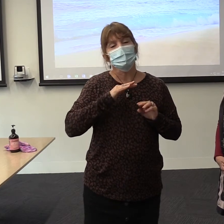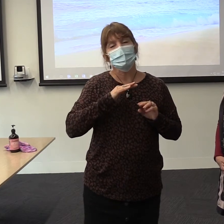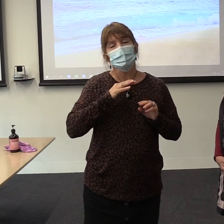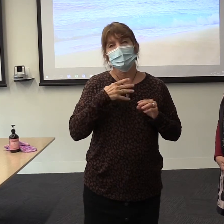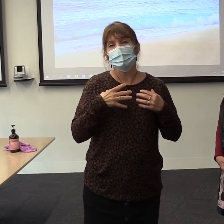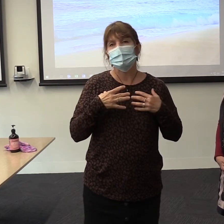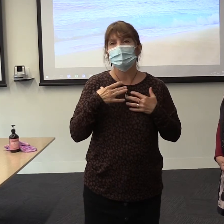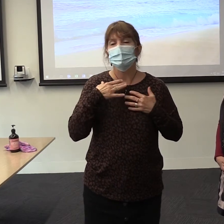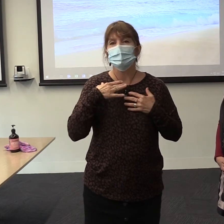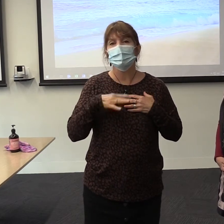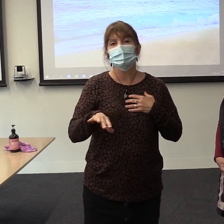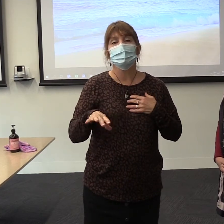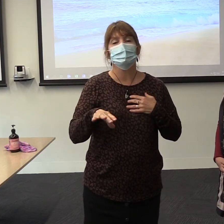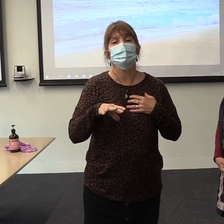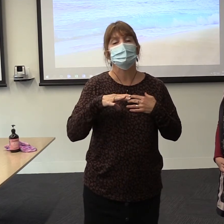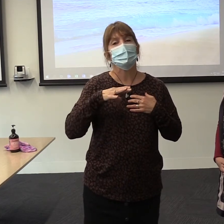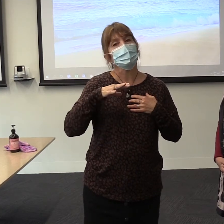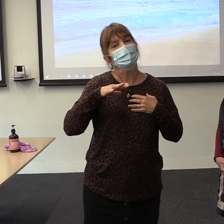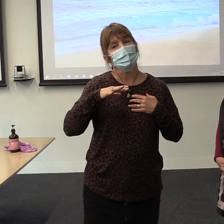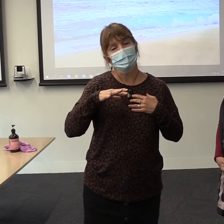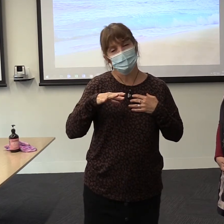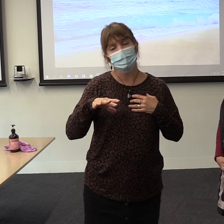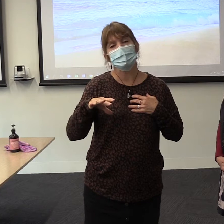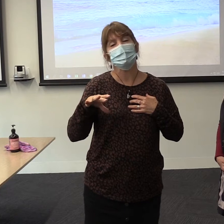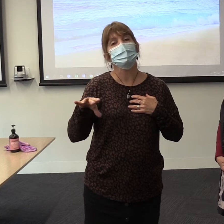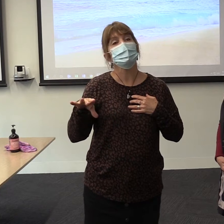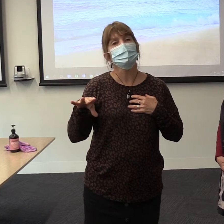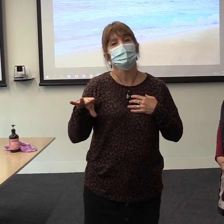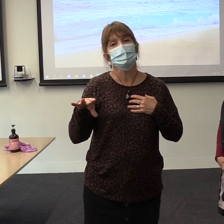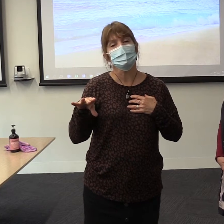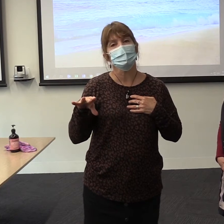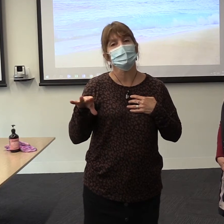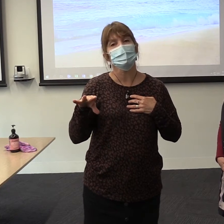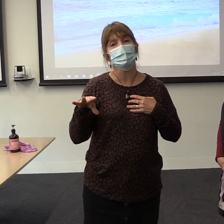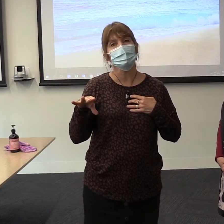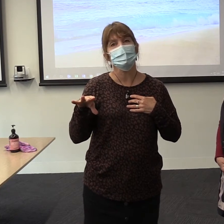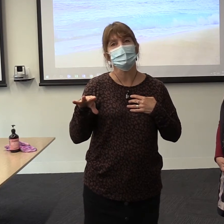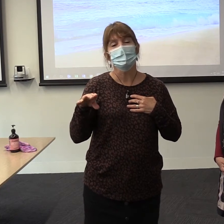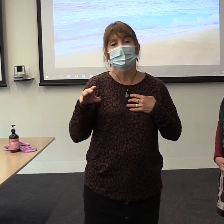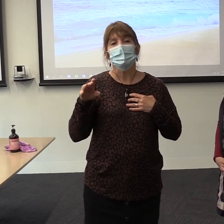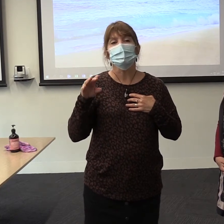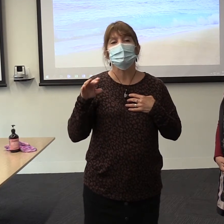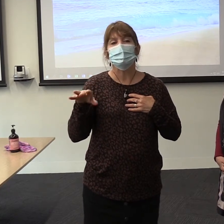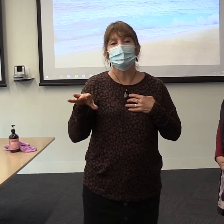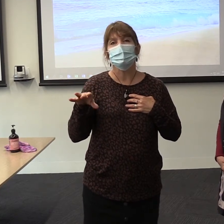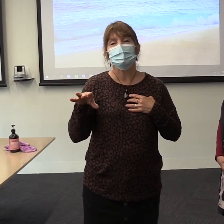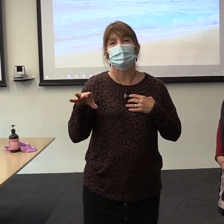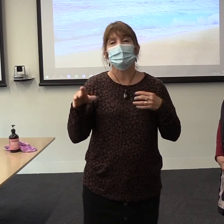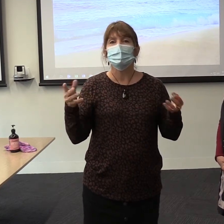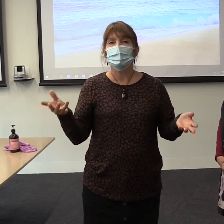really emphasising the exhalation and making it that little bit longer than the inhalation is a really good way of getting